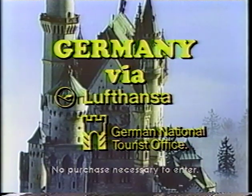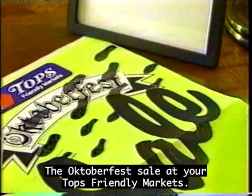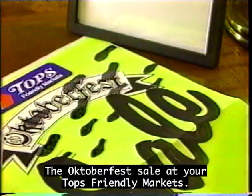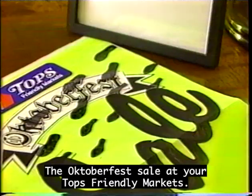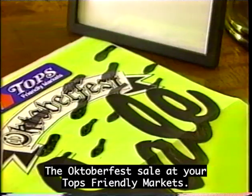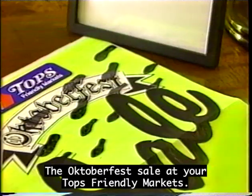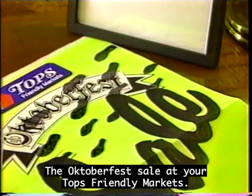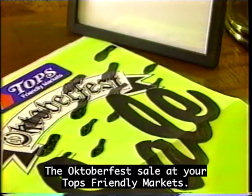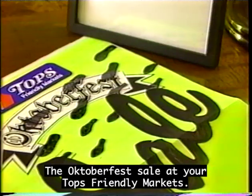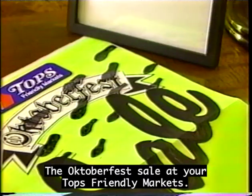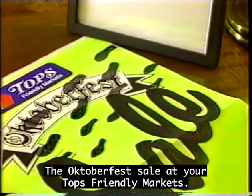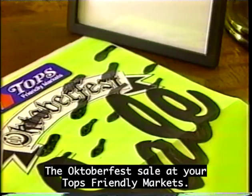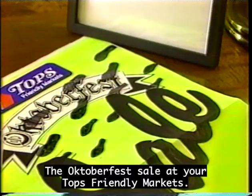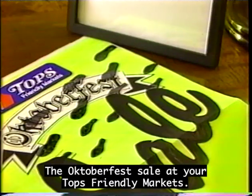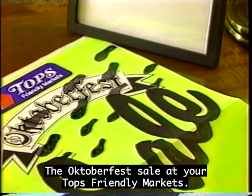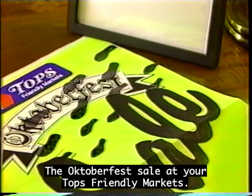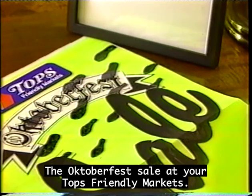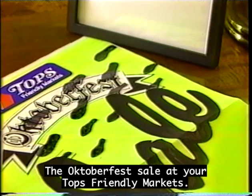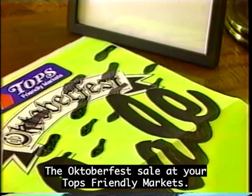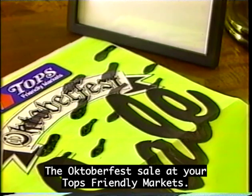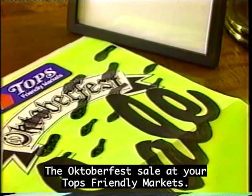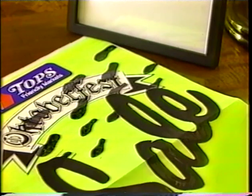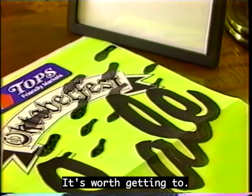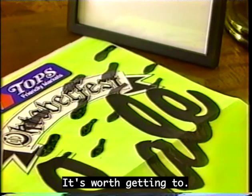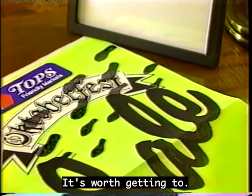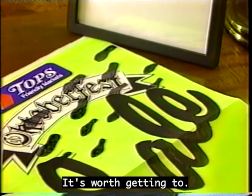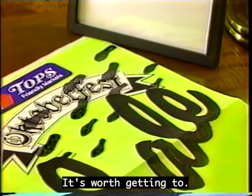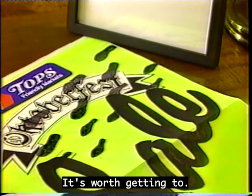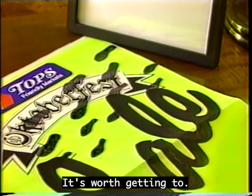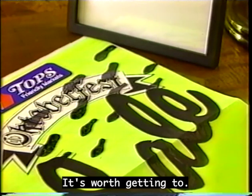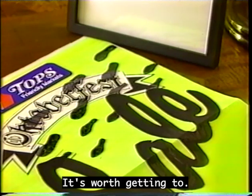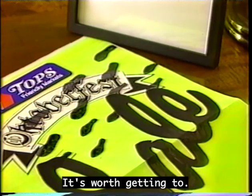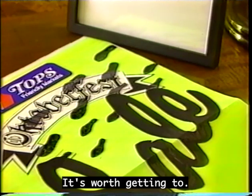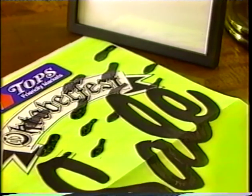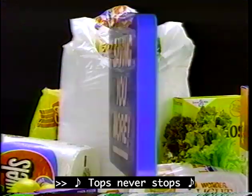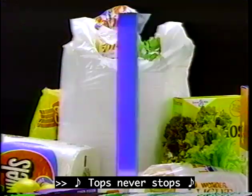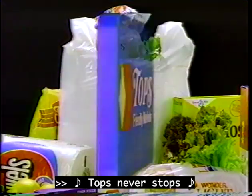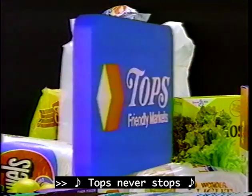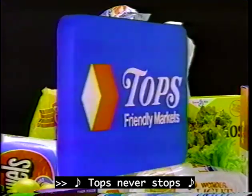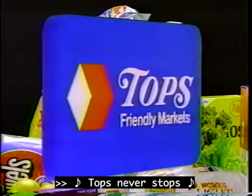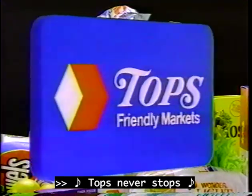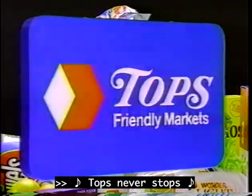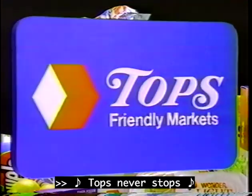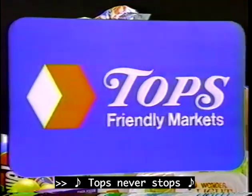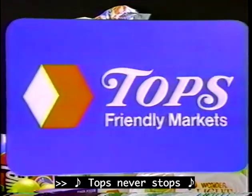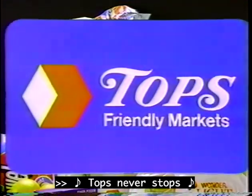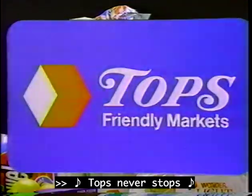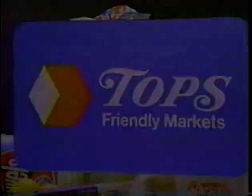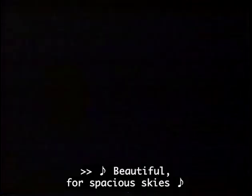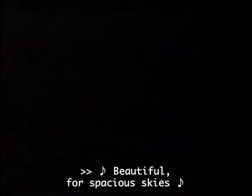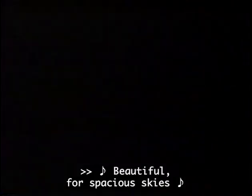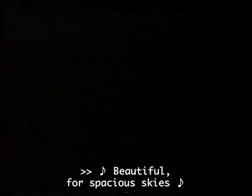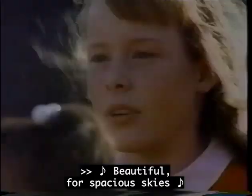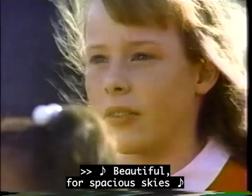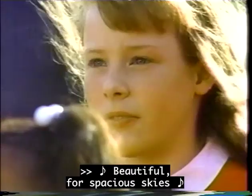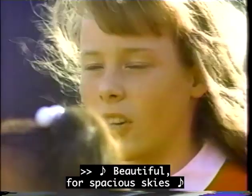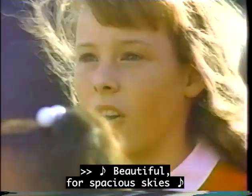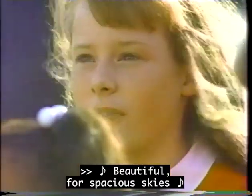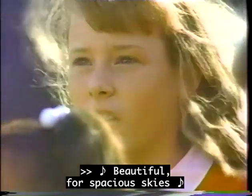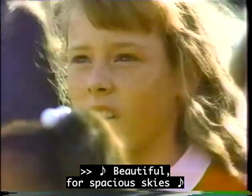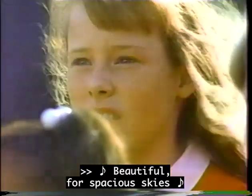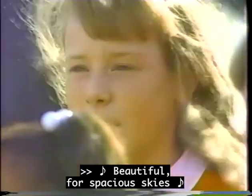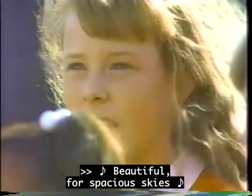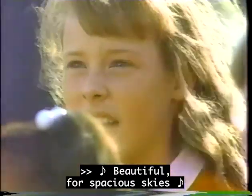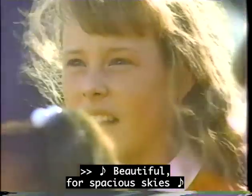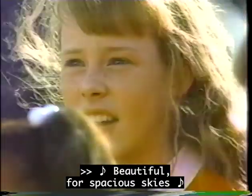store. The Oktoberfest sale at your Tops Friendly Markets. It's worth getting to. Tops never stops.